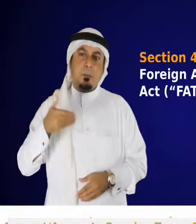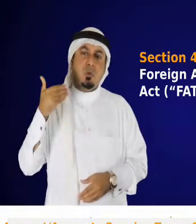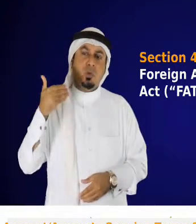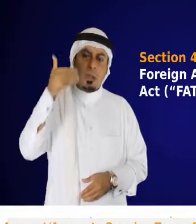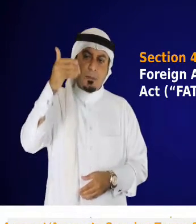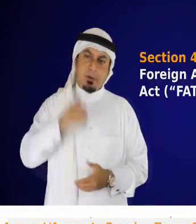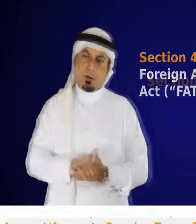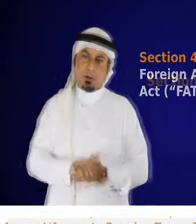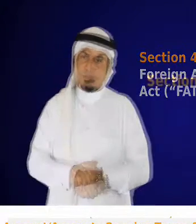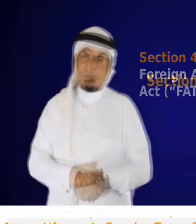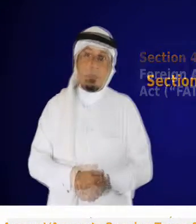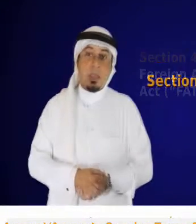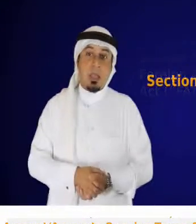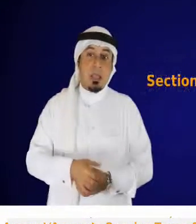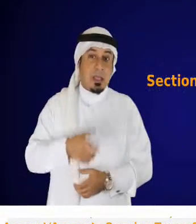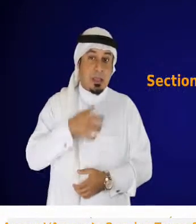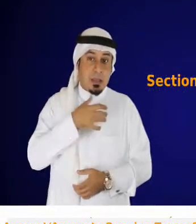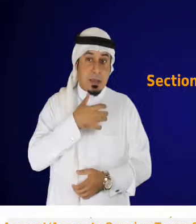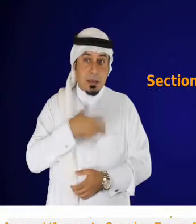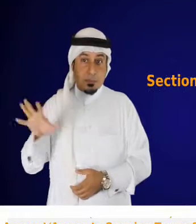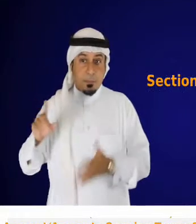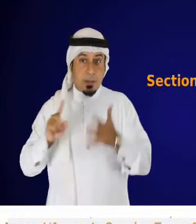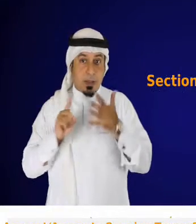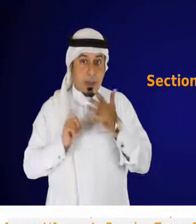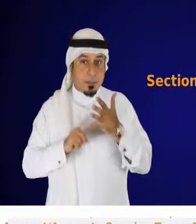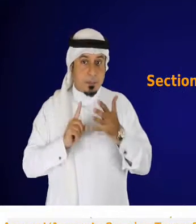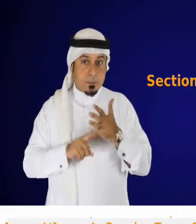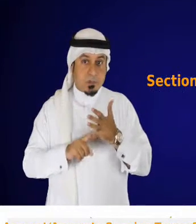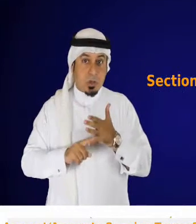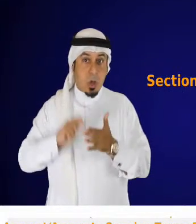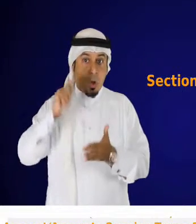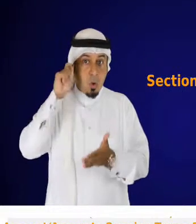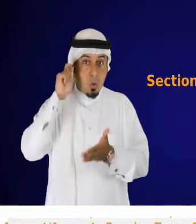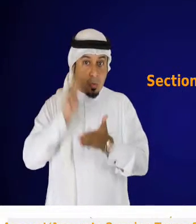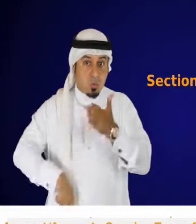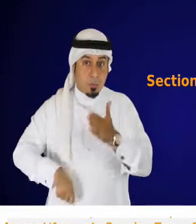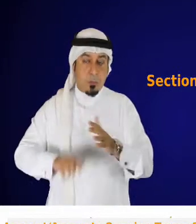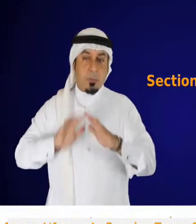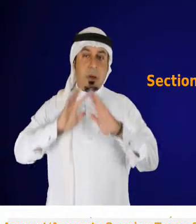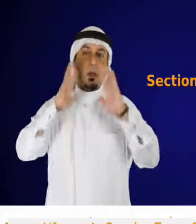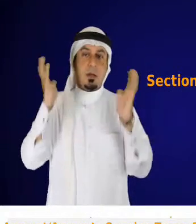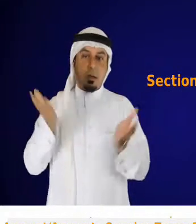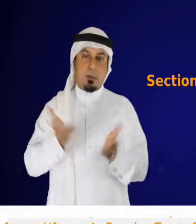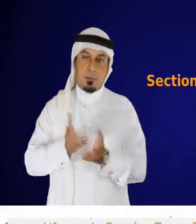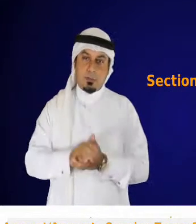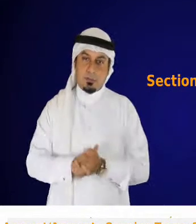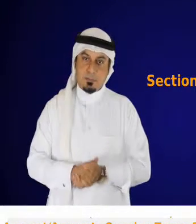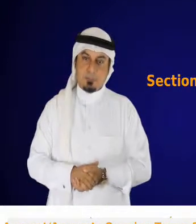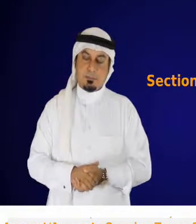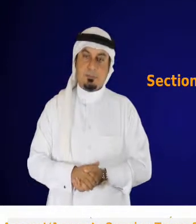indemnifies and holds Doha Bank harmless against any damages, claims, or demands that may arise in the future.